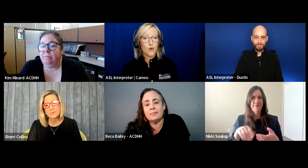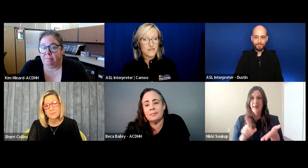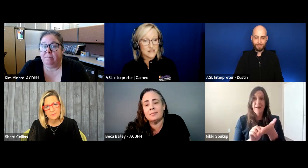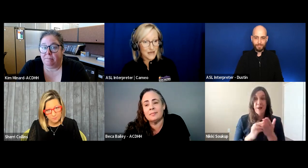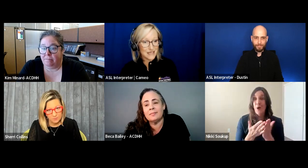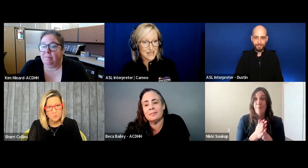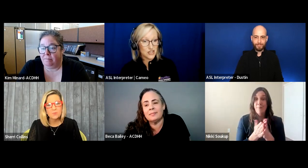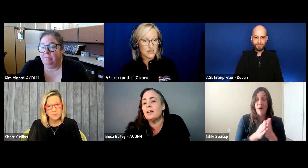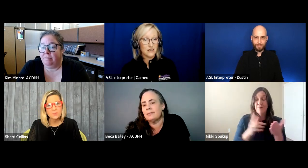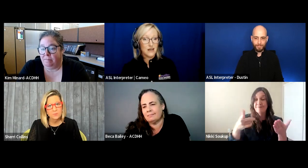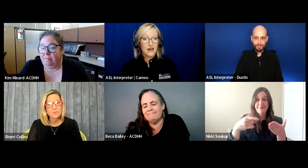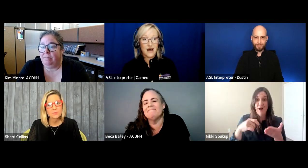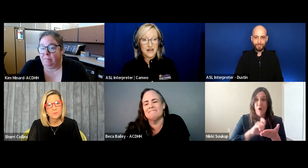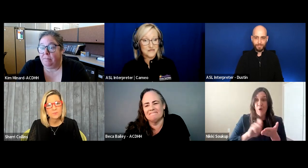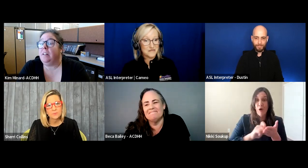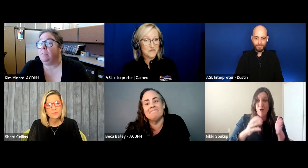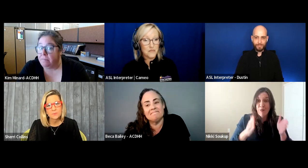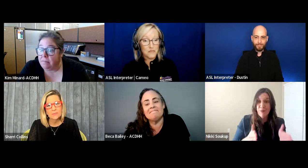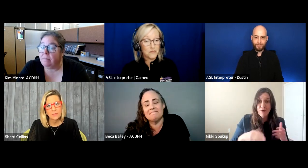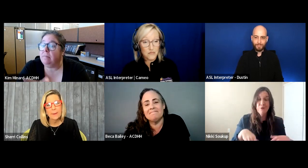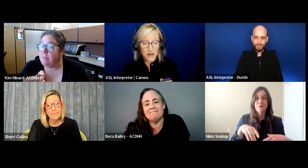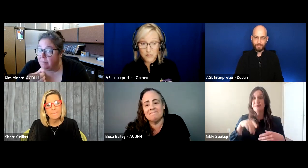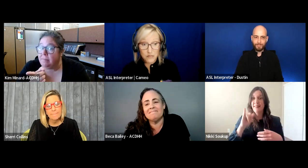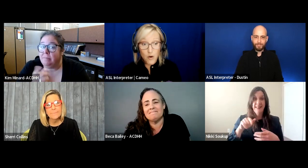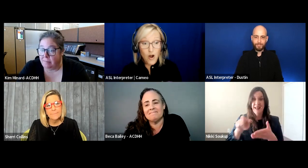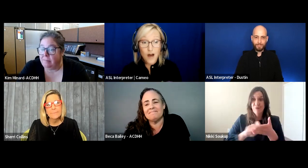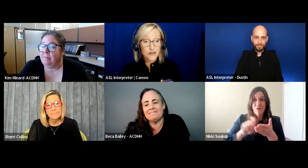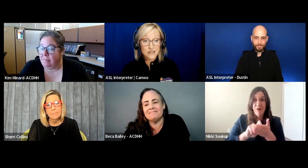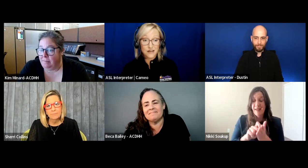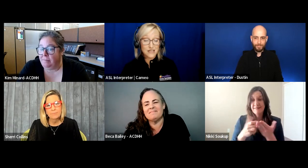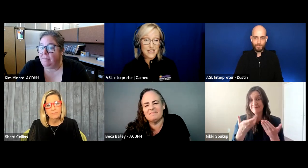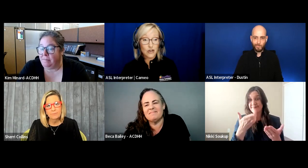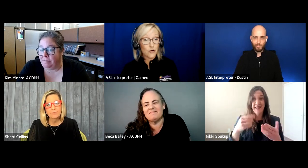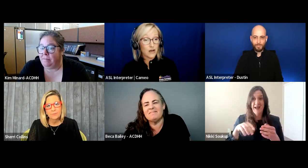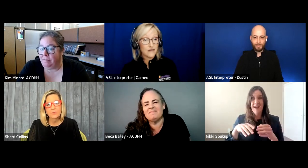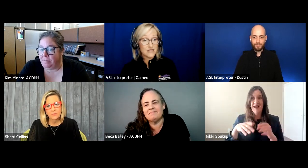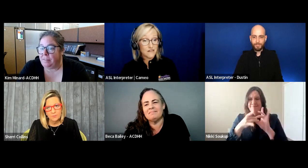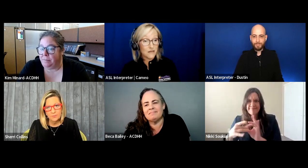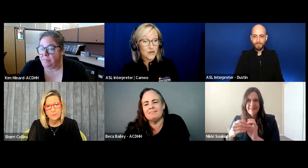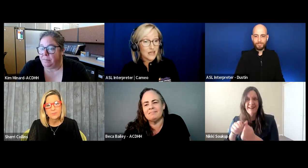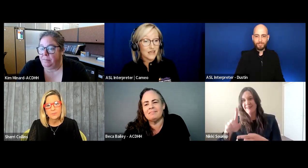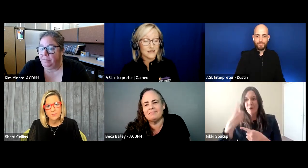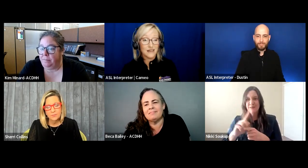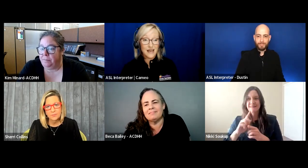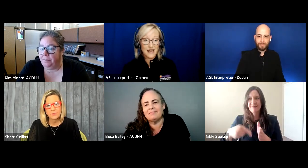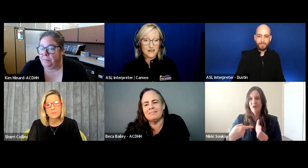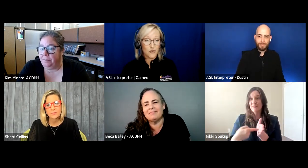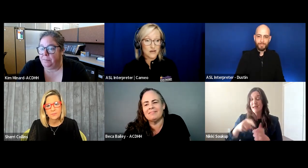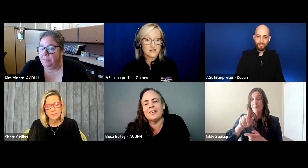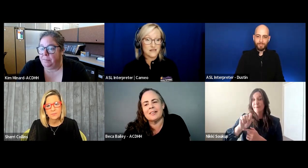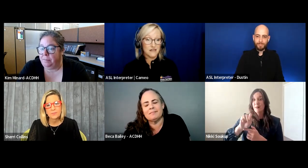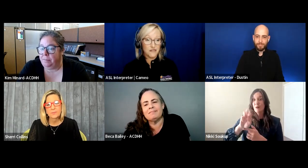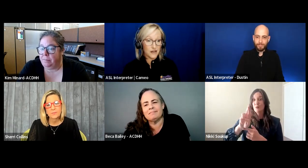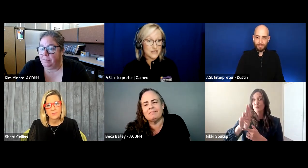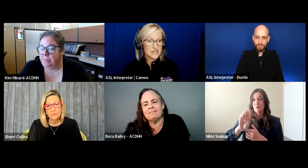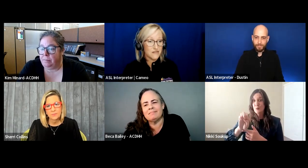with more of this media attention, there are more authors that are taking note of the deaf community, and of